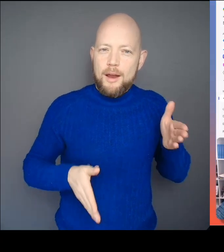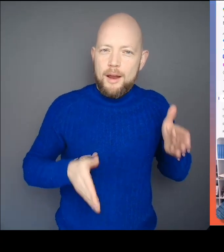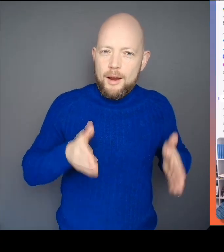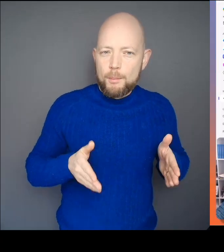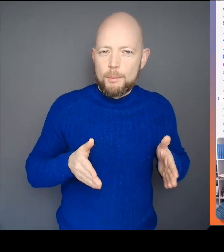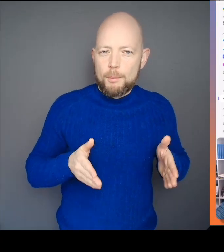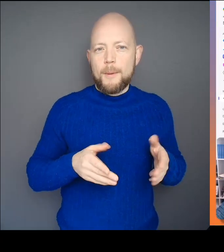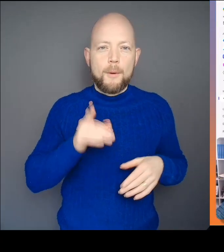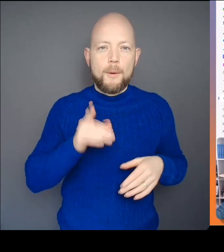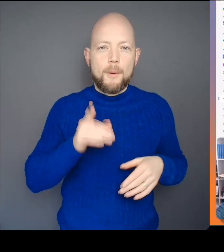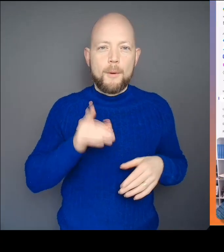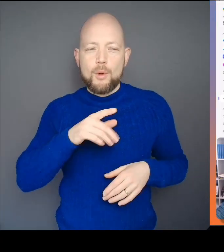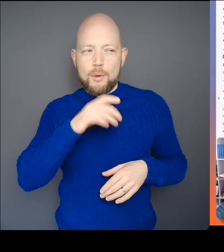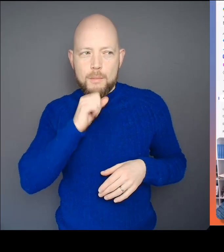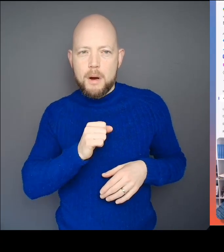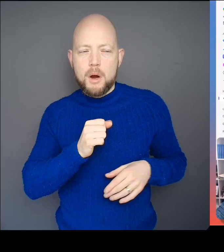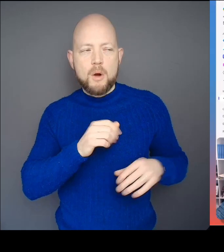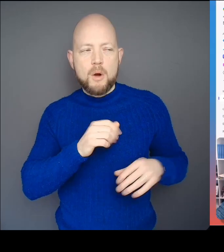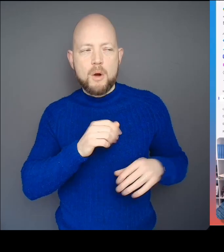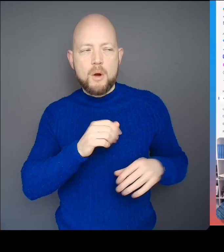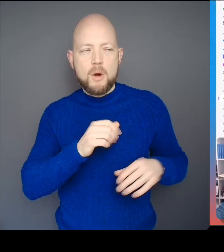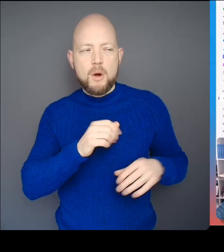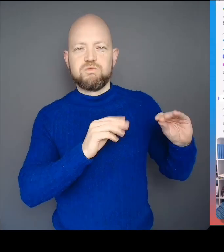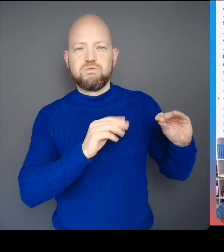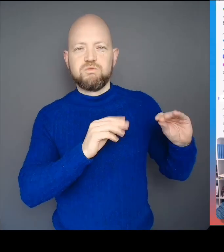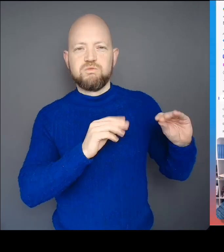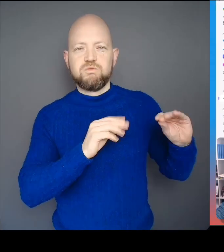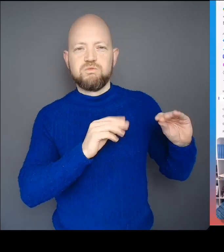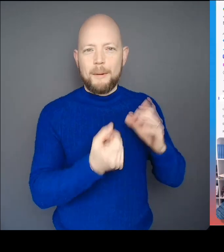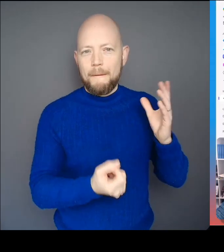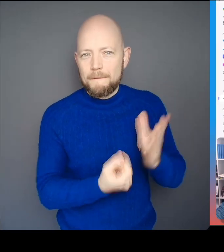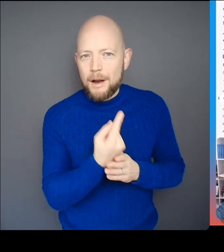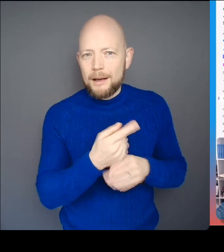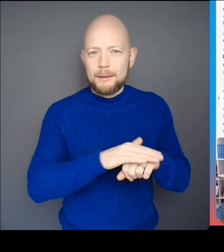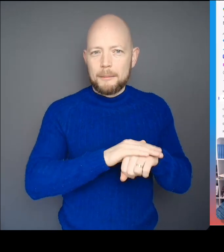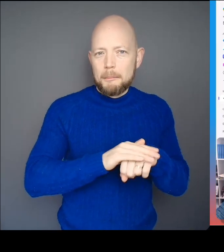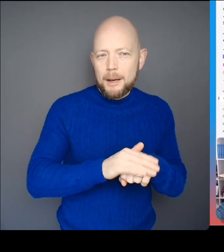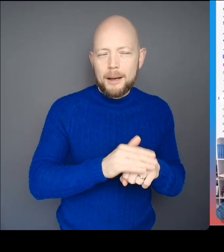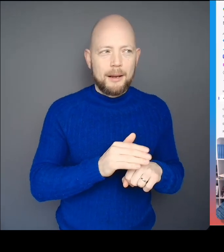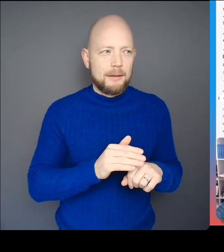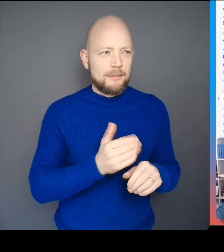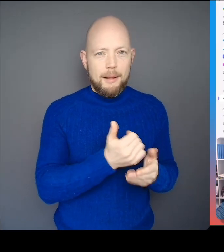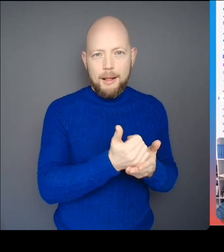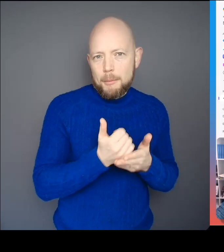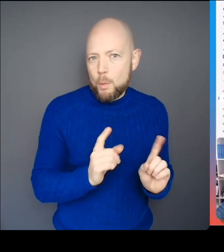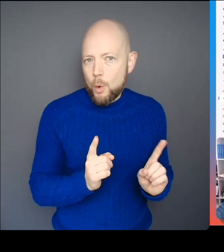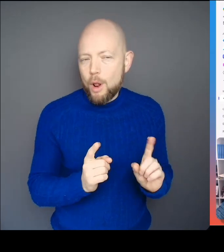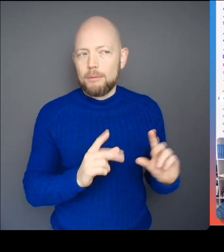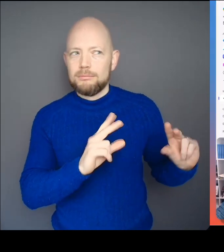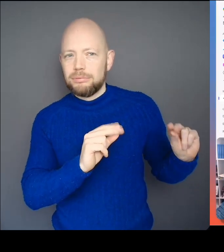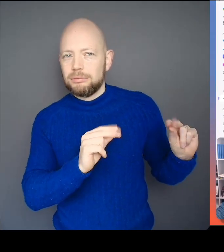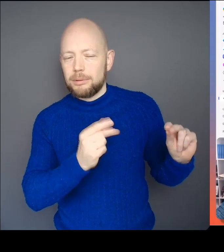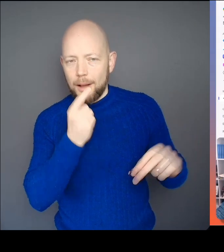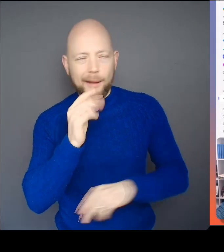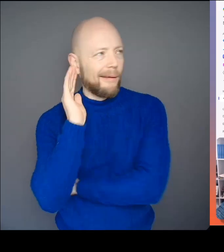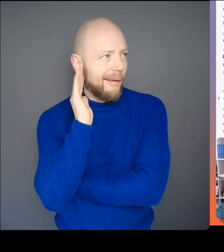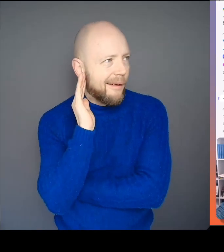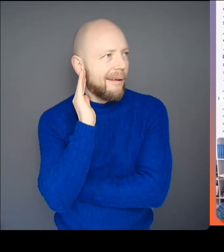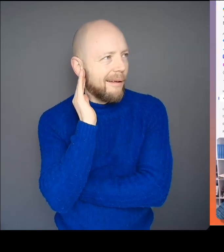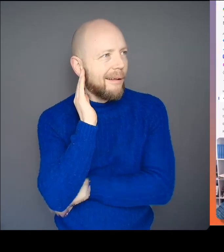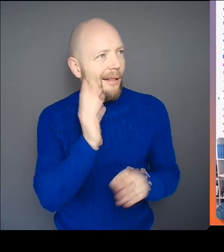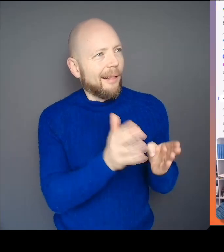join the fun. That's right. One big benefit is how pets help reduce stress and anxiety. When you pet an animal, it